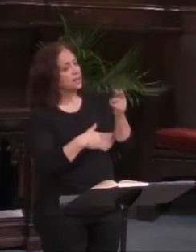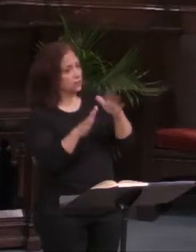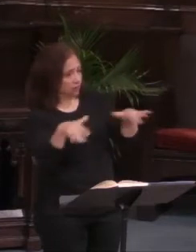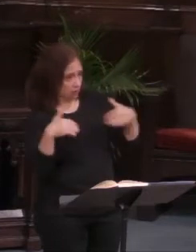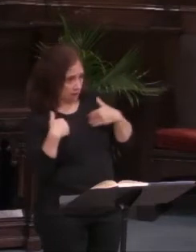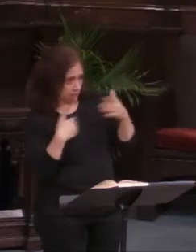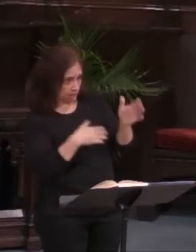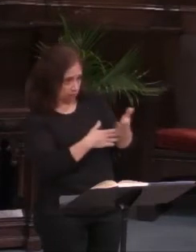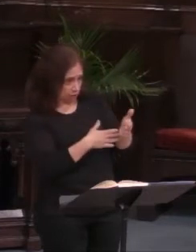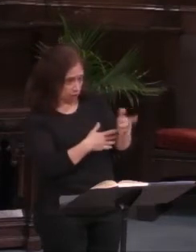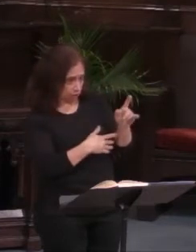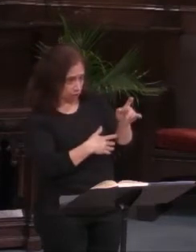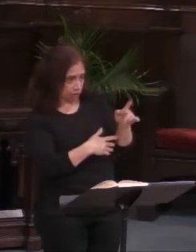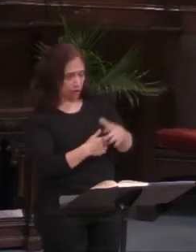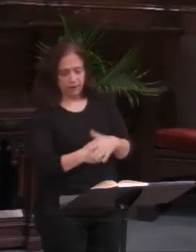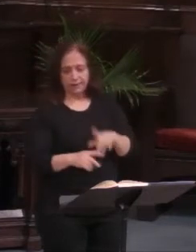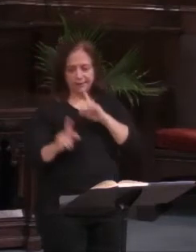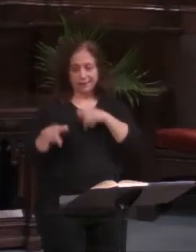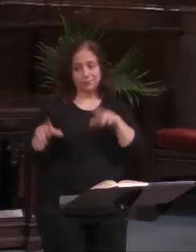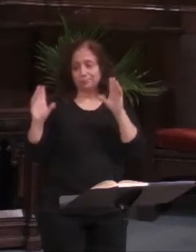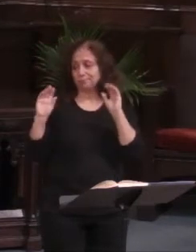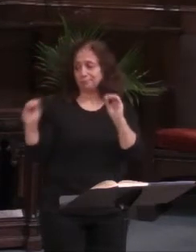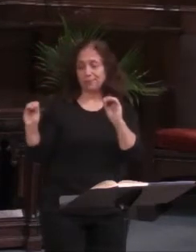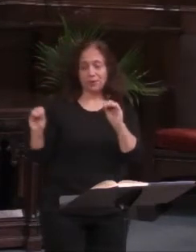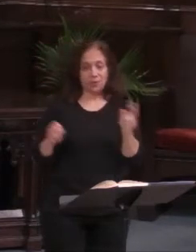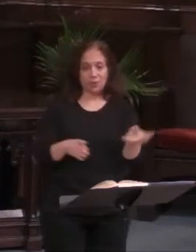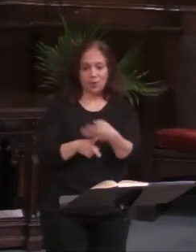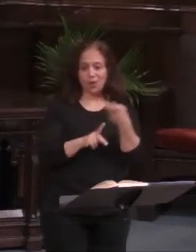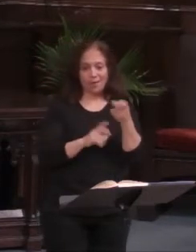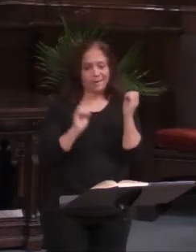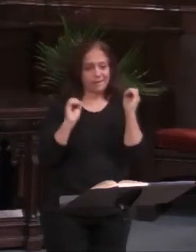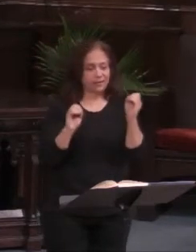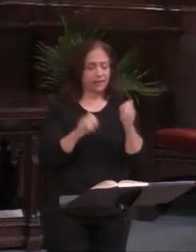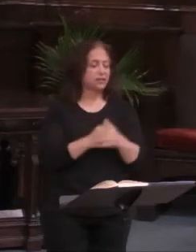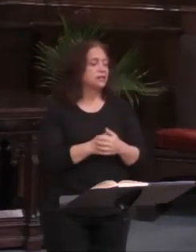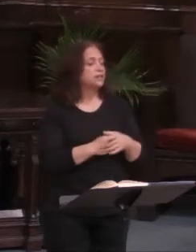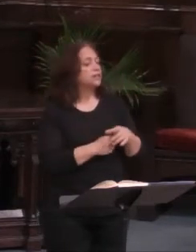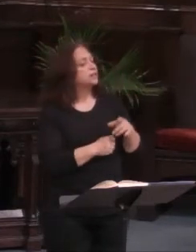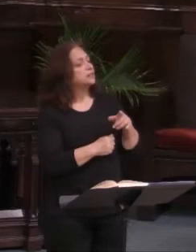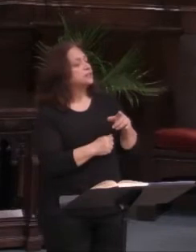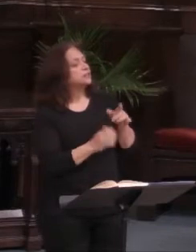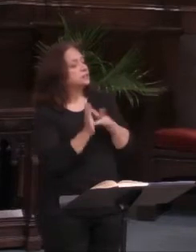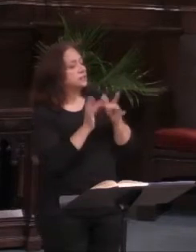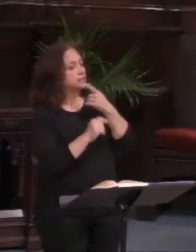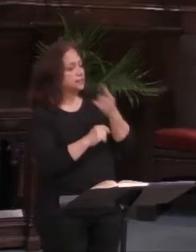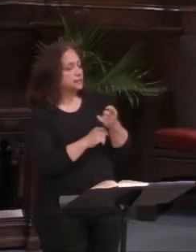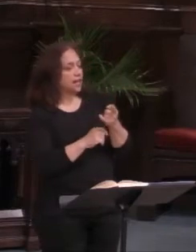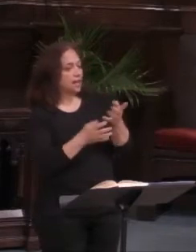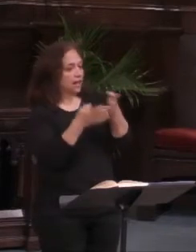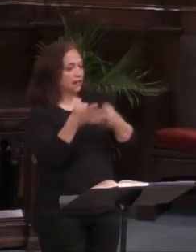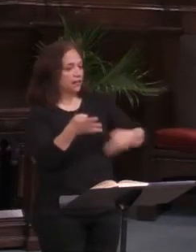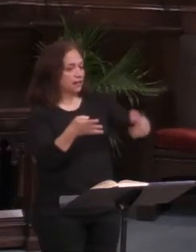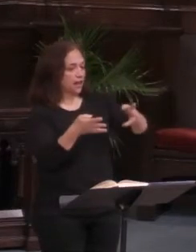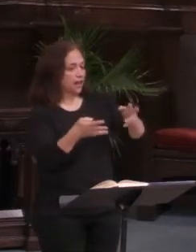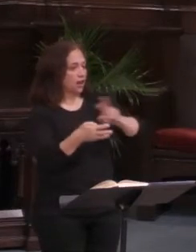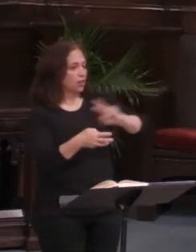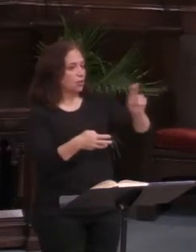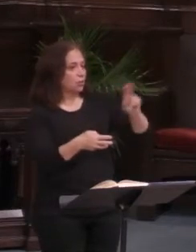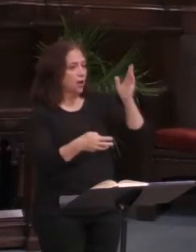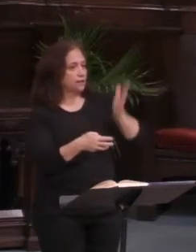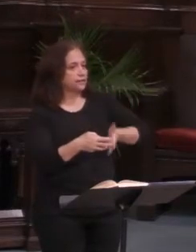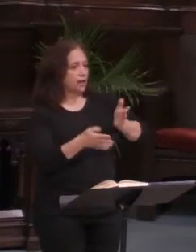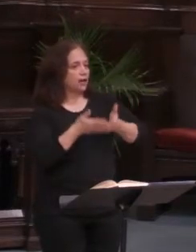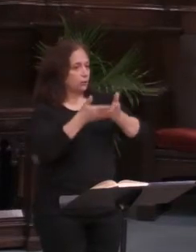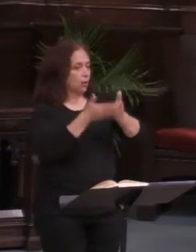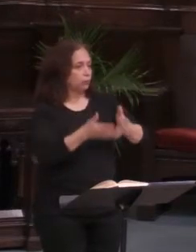fish?" They answered him, "No." He said to them, "Cast the net on the right side of the